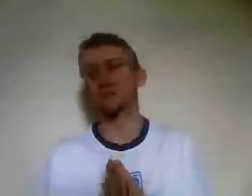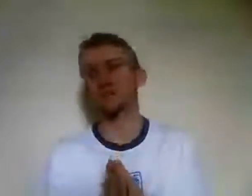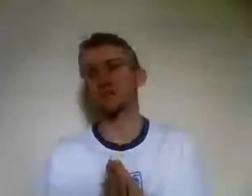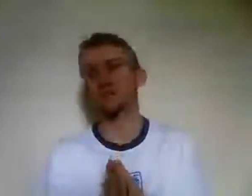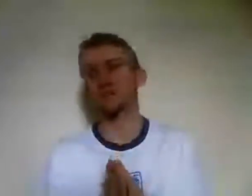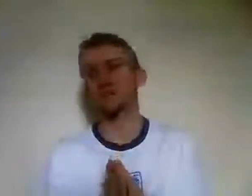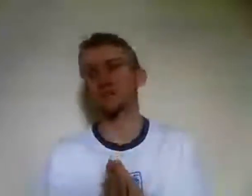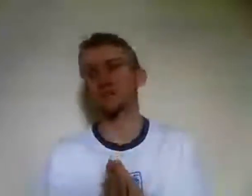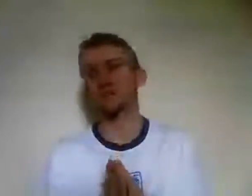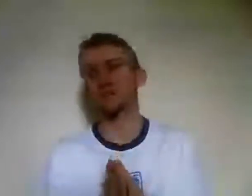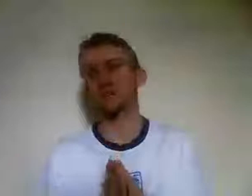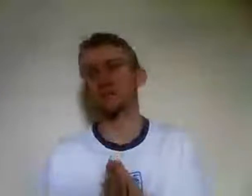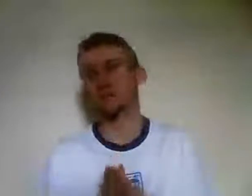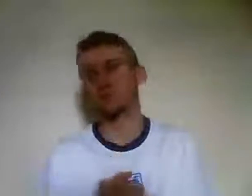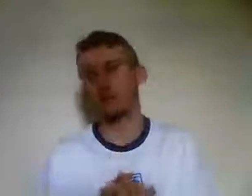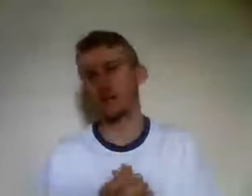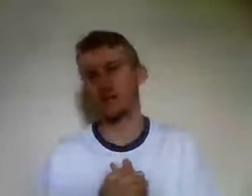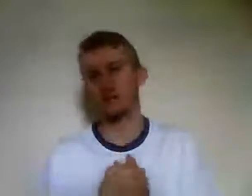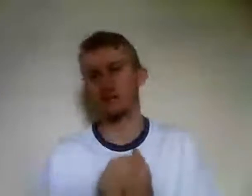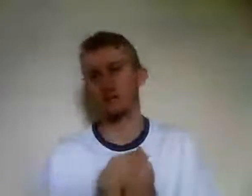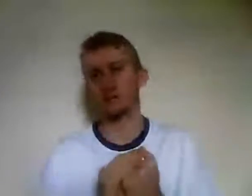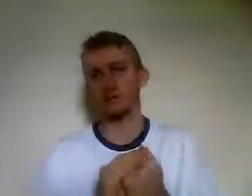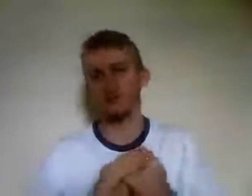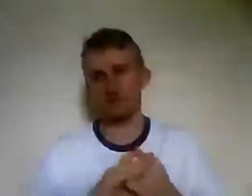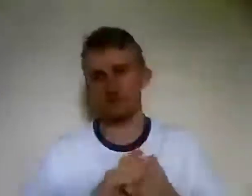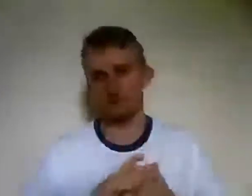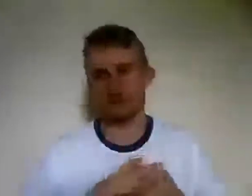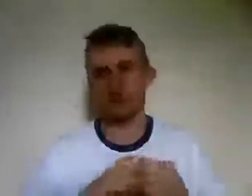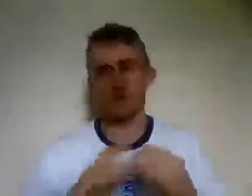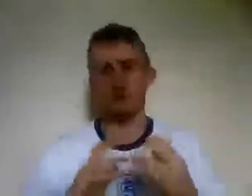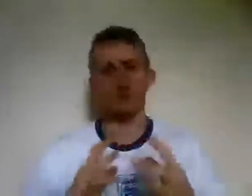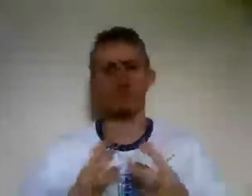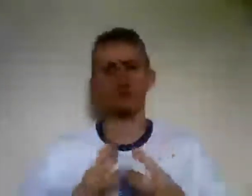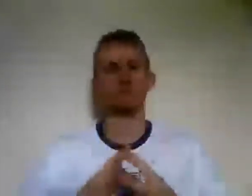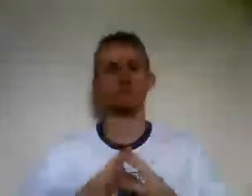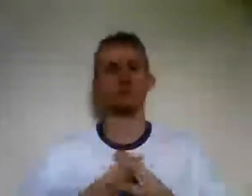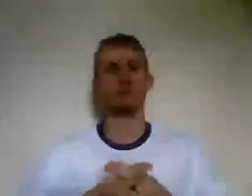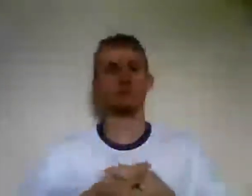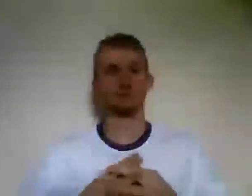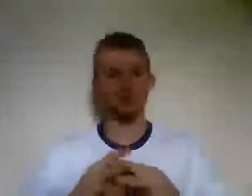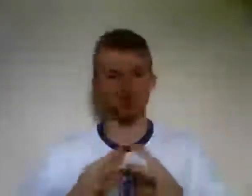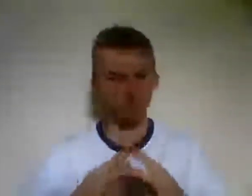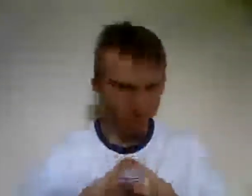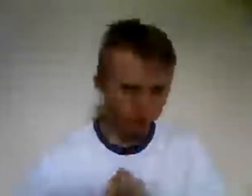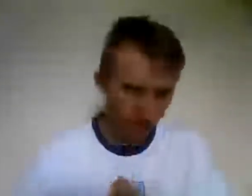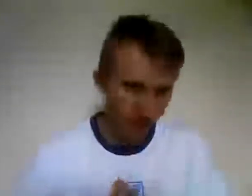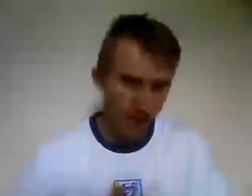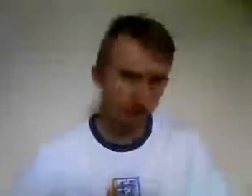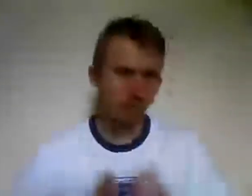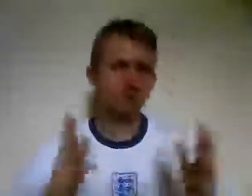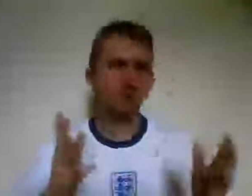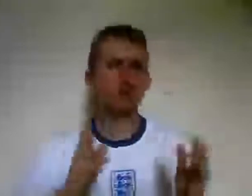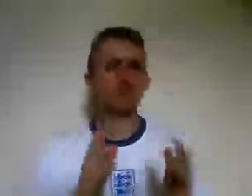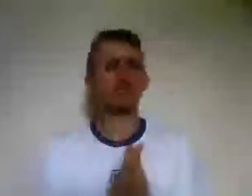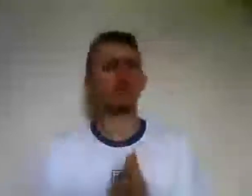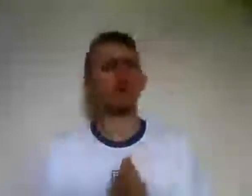the 1983-84 season, when they were promoted as runners-up. Crawley's most successful cup run at the